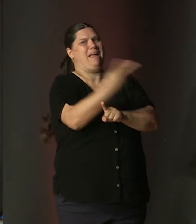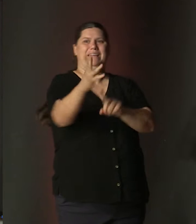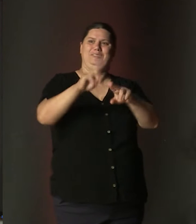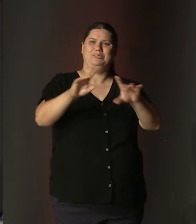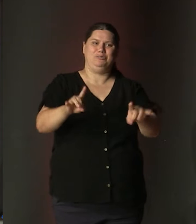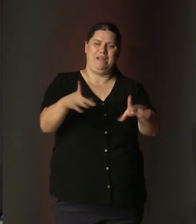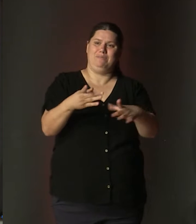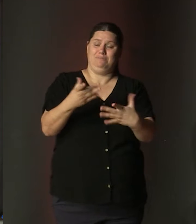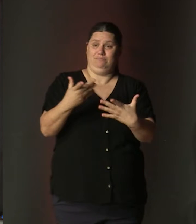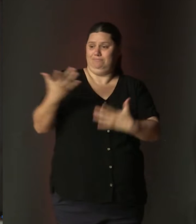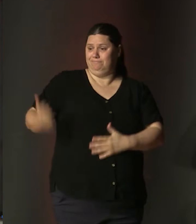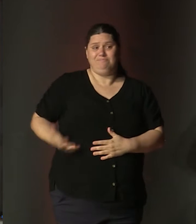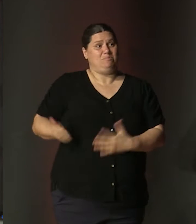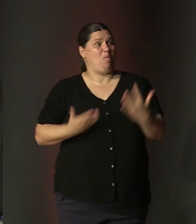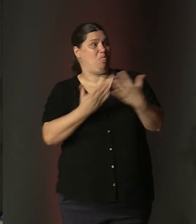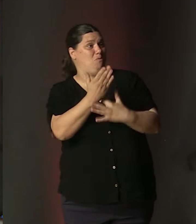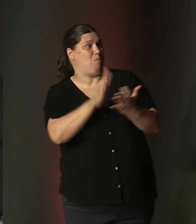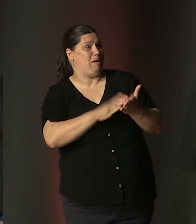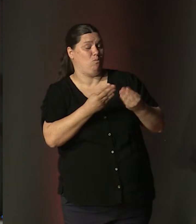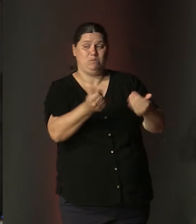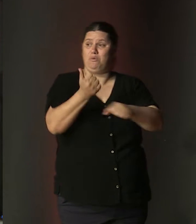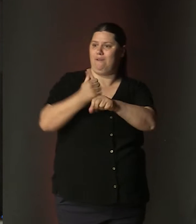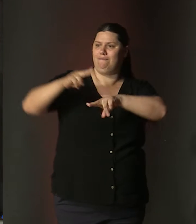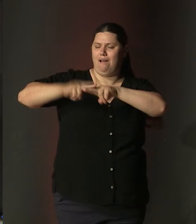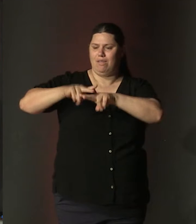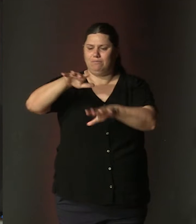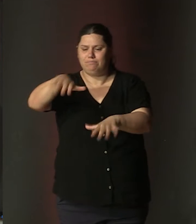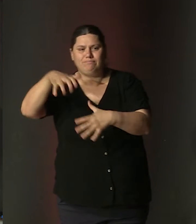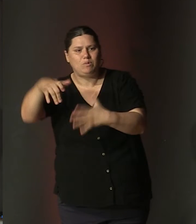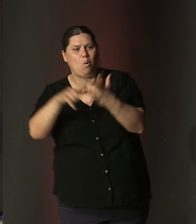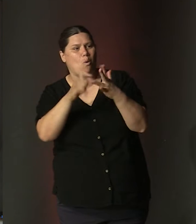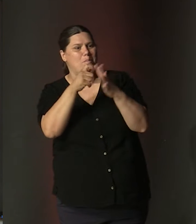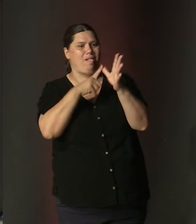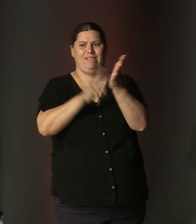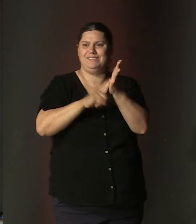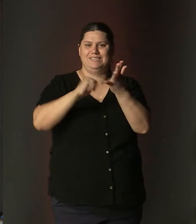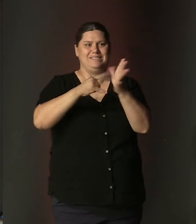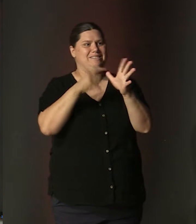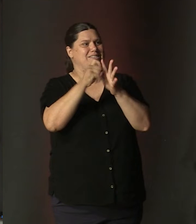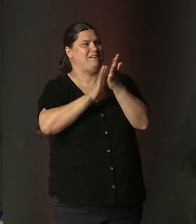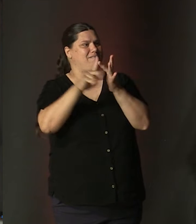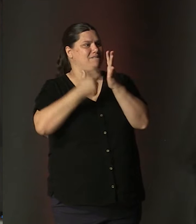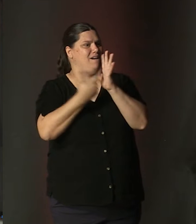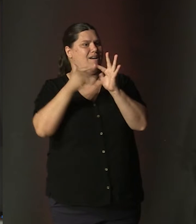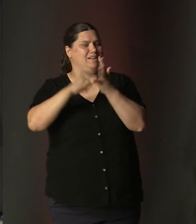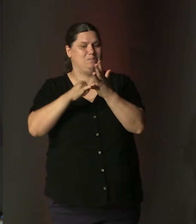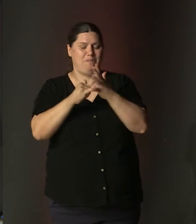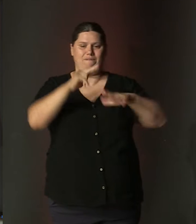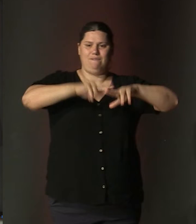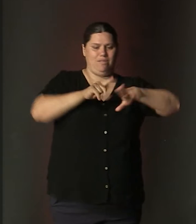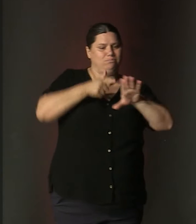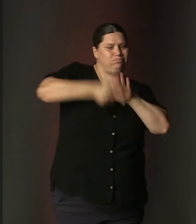living from minerals. My grandfather fossicked opals, sapphires, and agate. My father drills